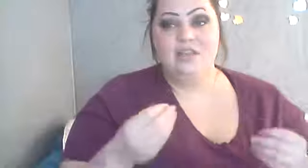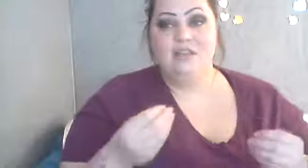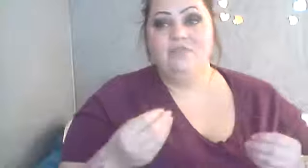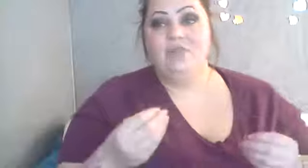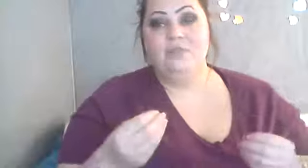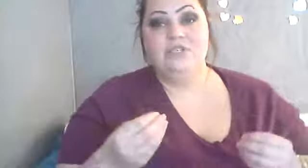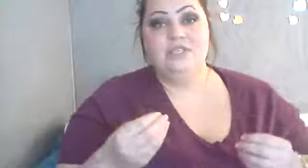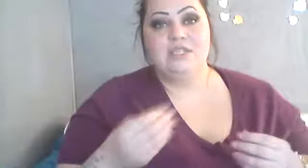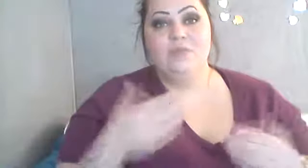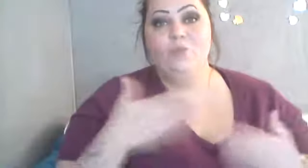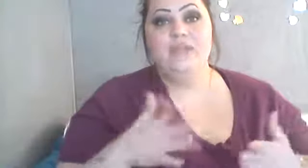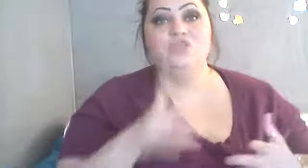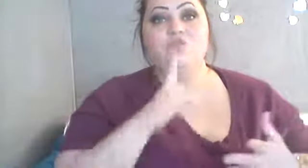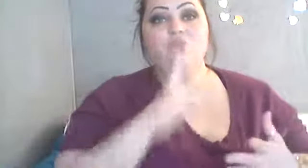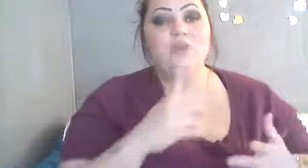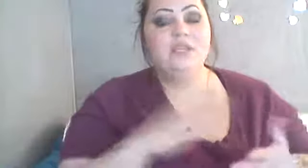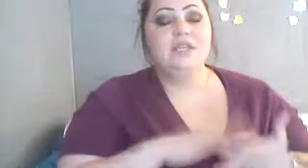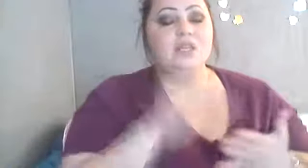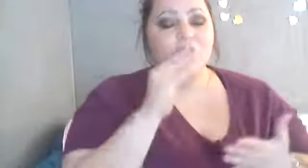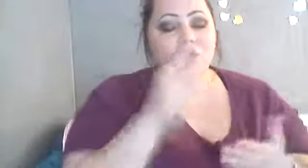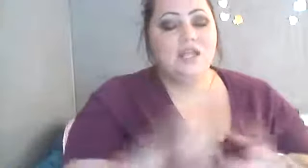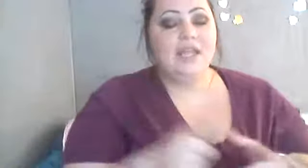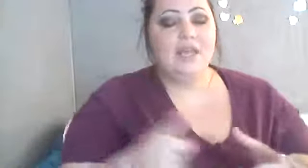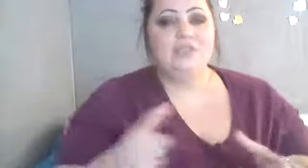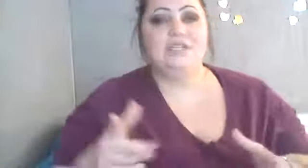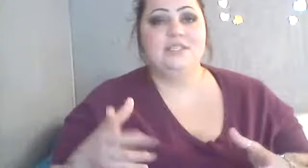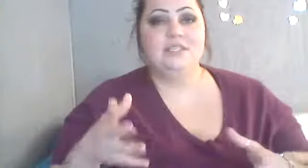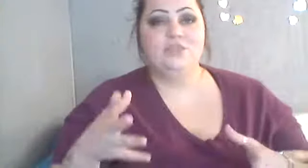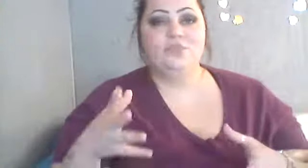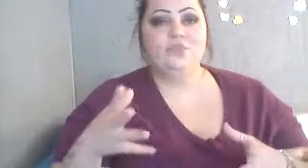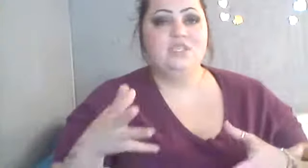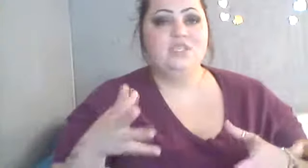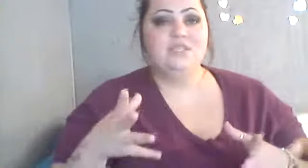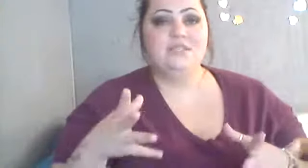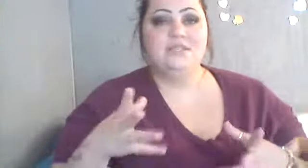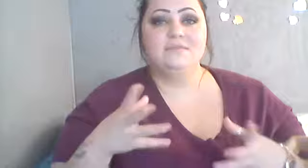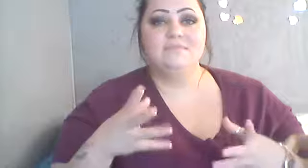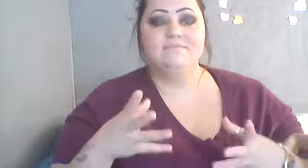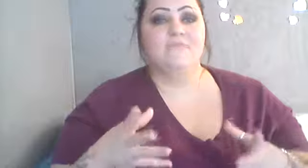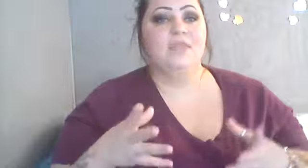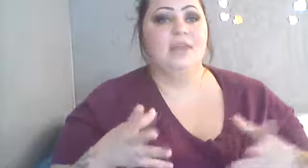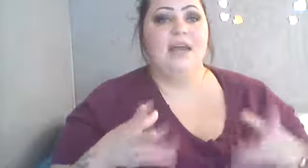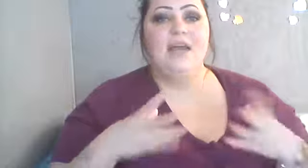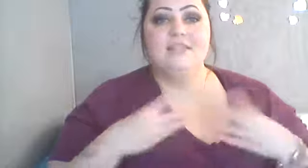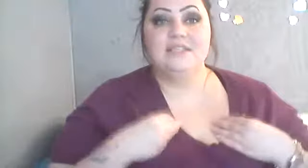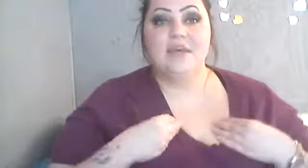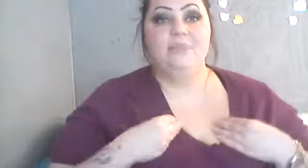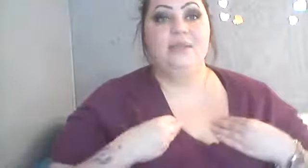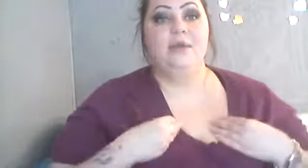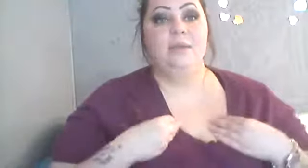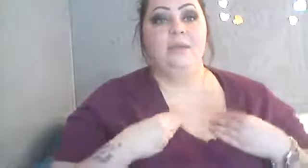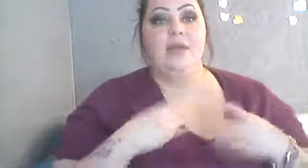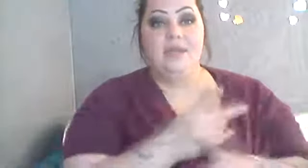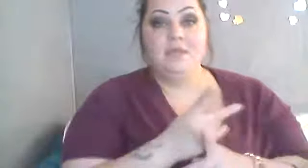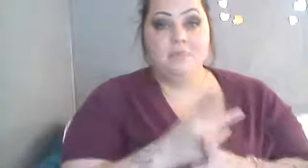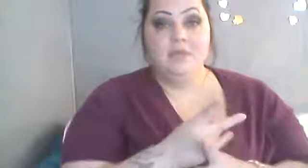love languages, and the way to really learn languages and to really just accept them and keep them